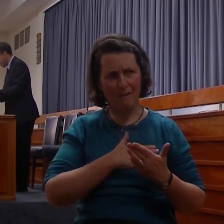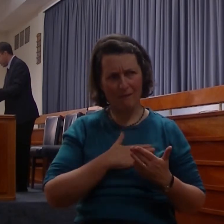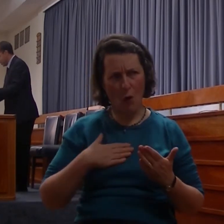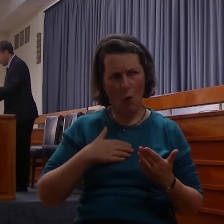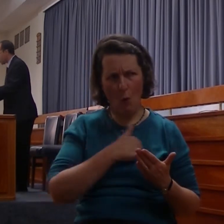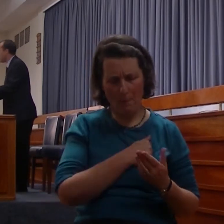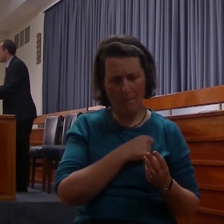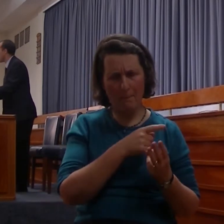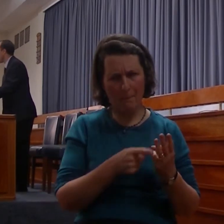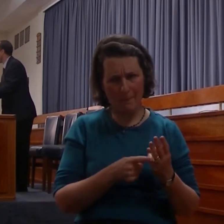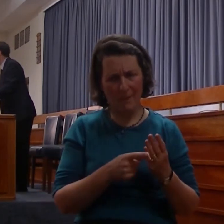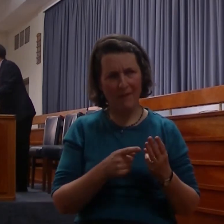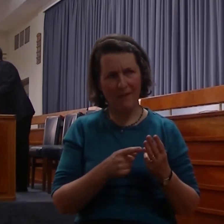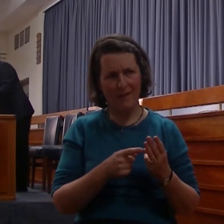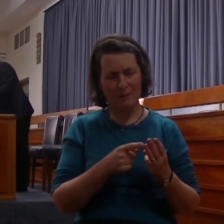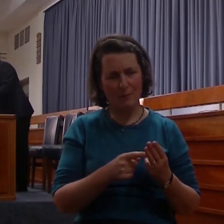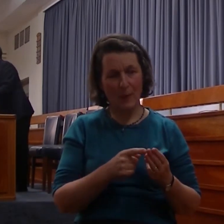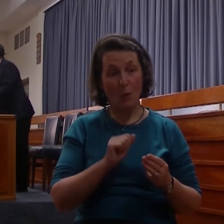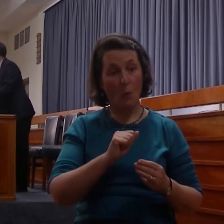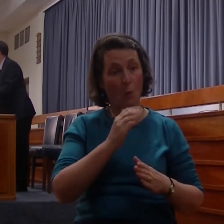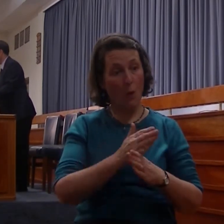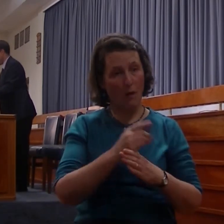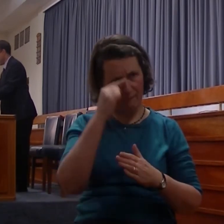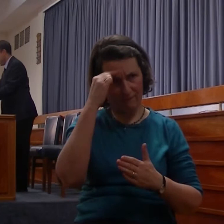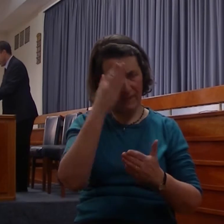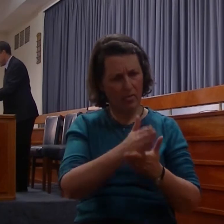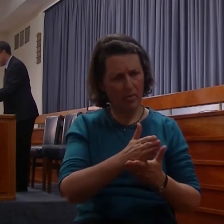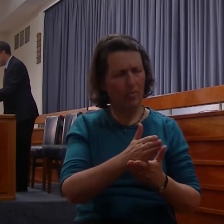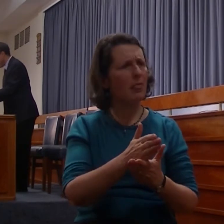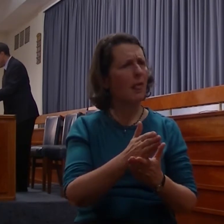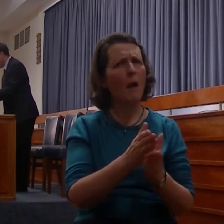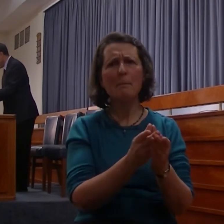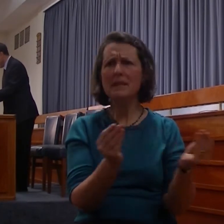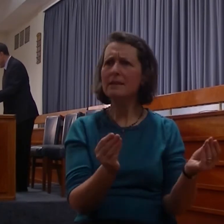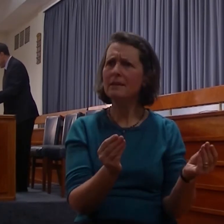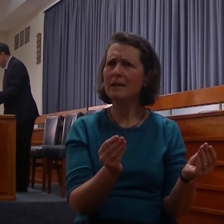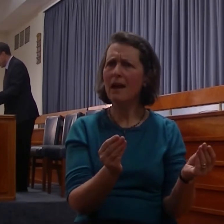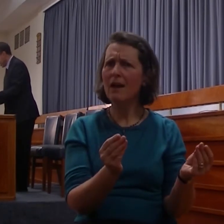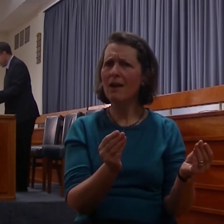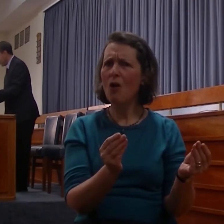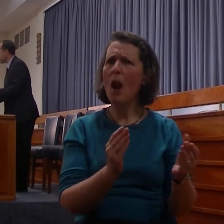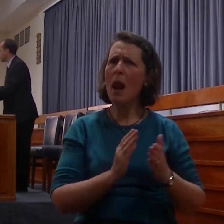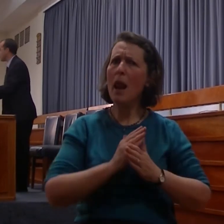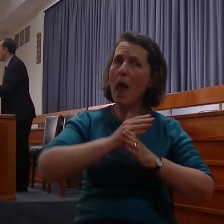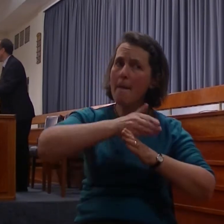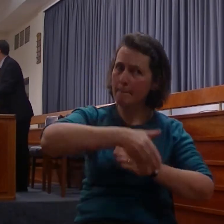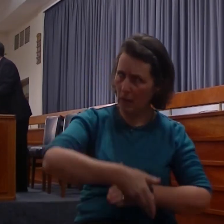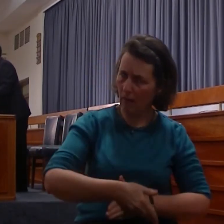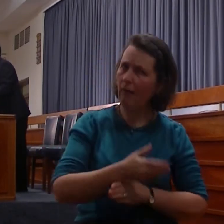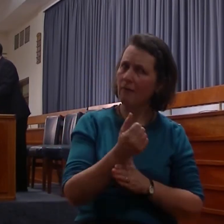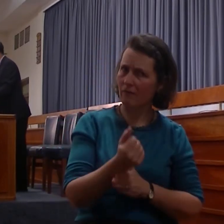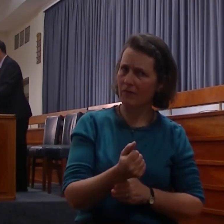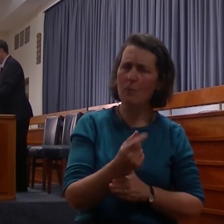works. What is missing in comparison to 1 Thessalonians 1, verse 3? Your work of faith